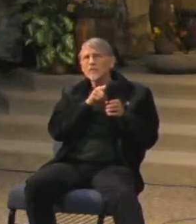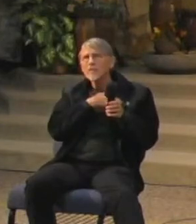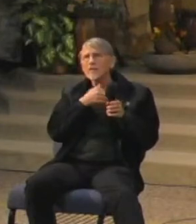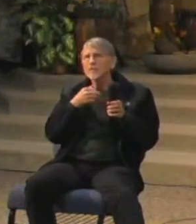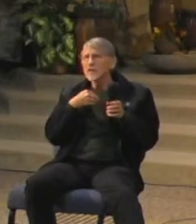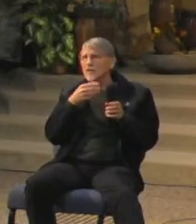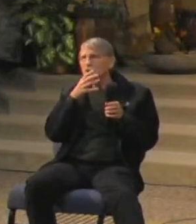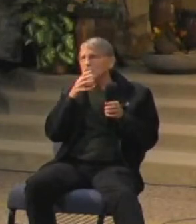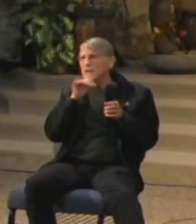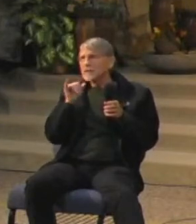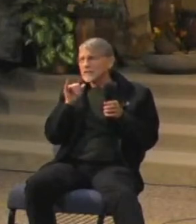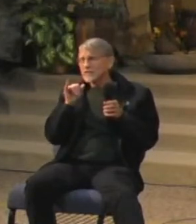here.